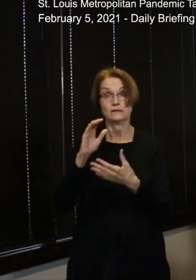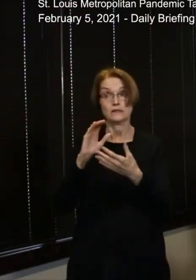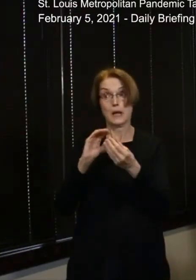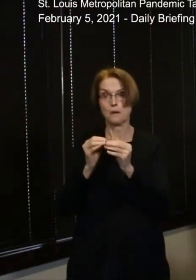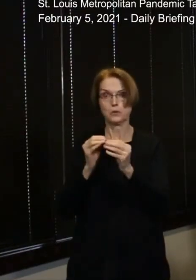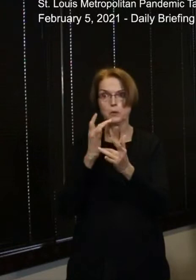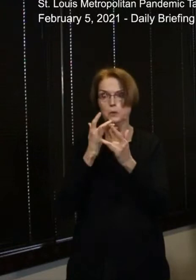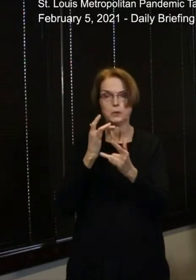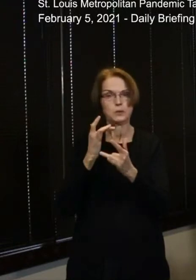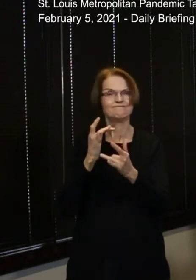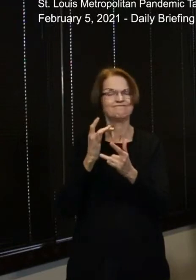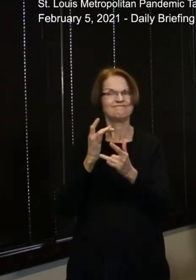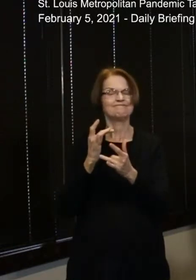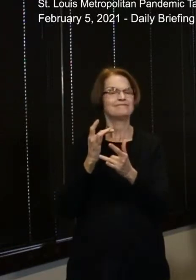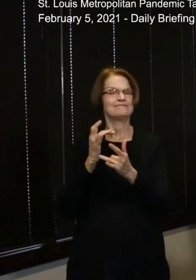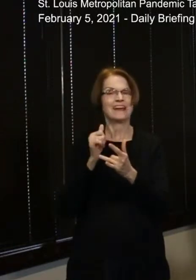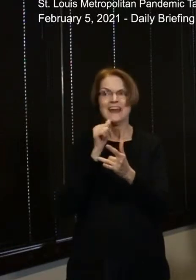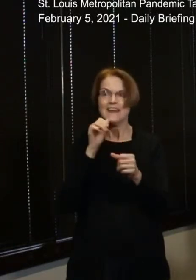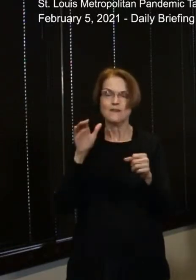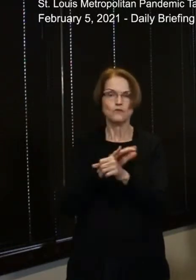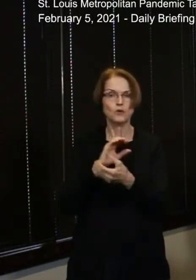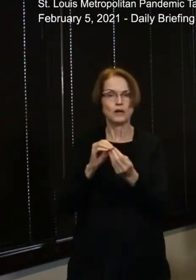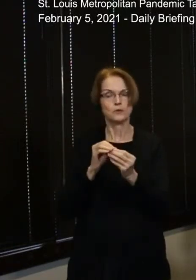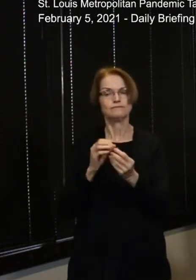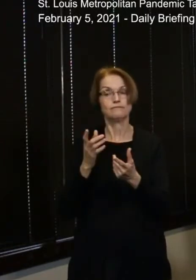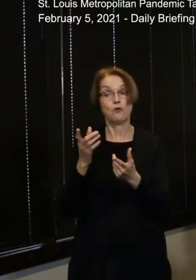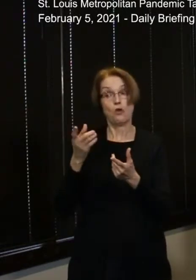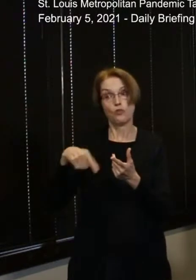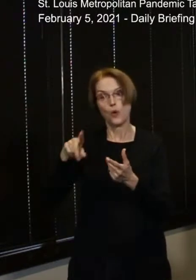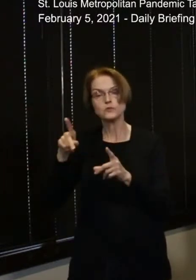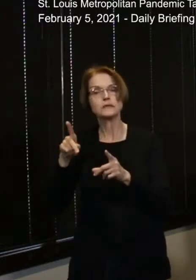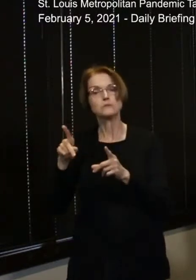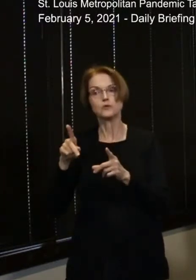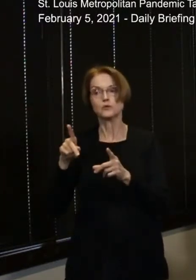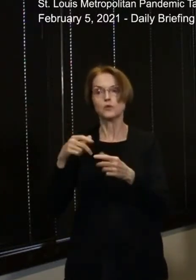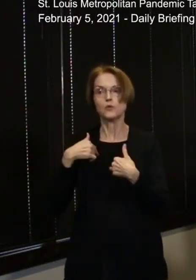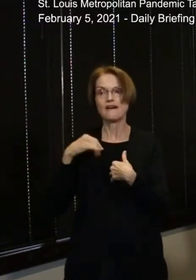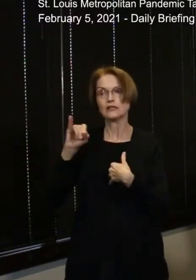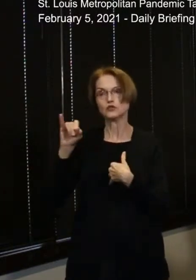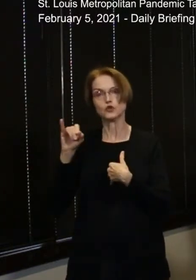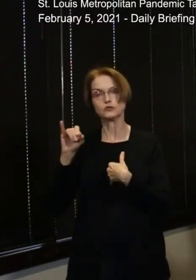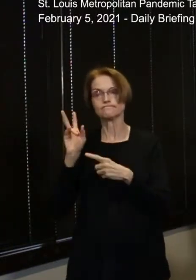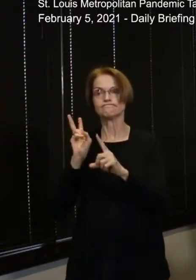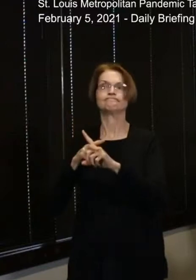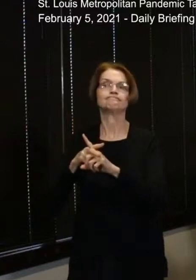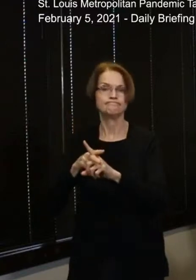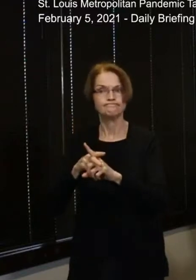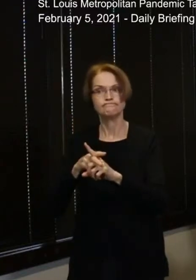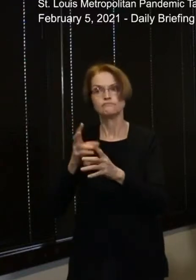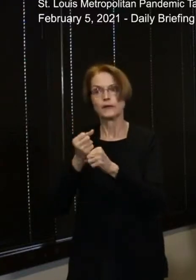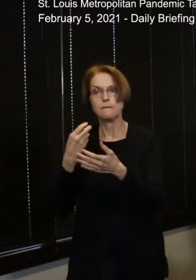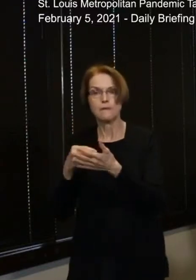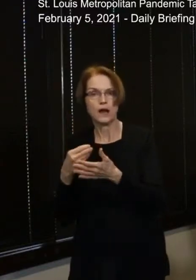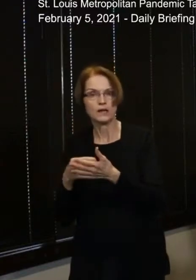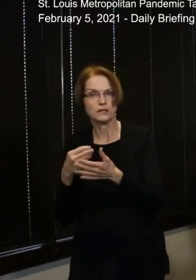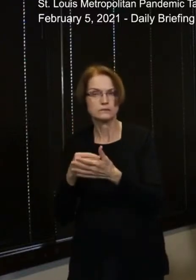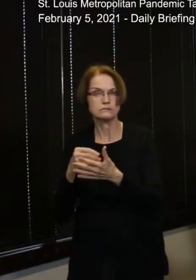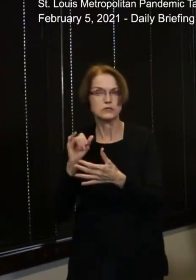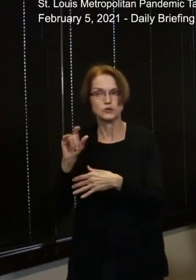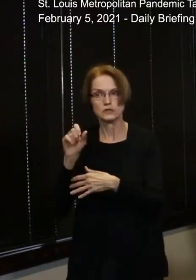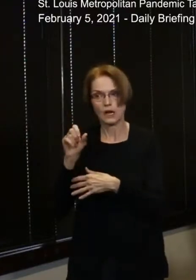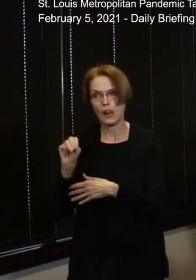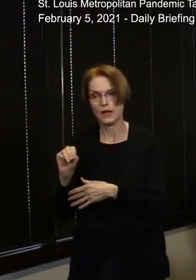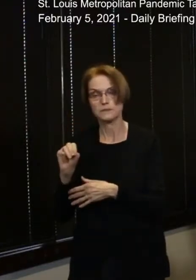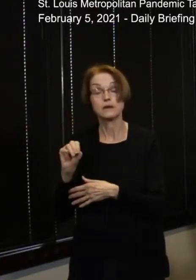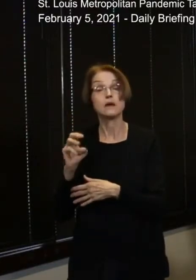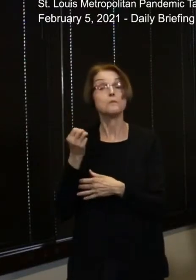it's all of the persons that have had an insurance claim filed that we're able to find. And this comes from the Missouri Hospital Association, who